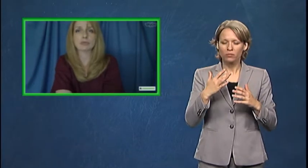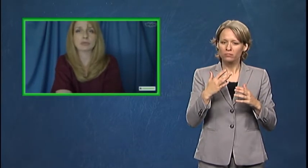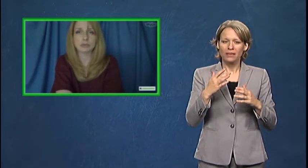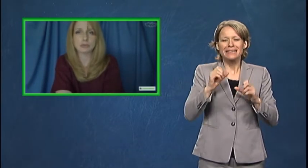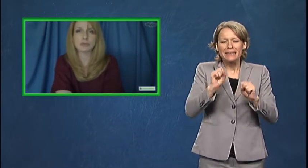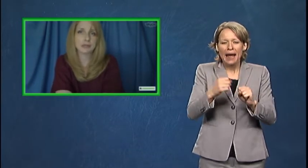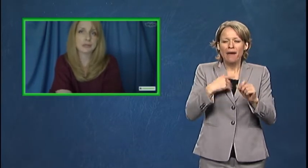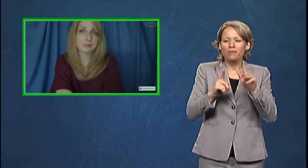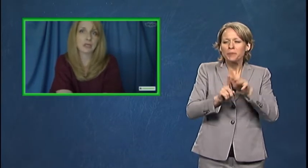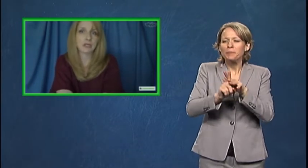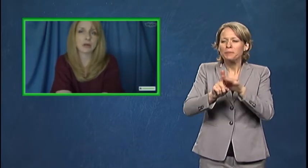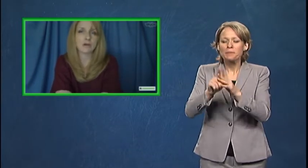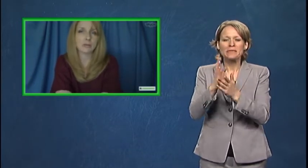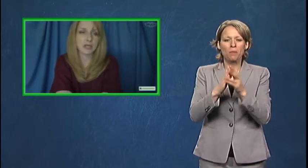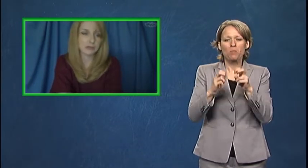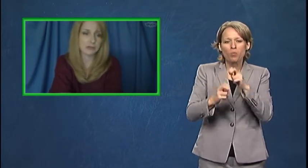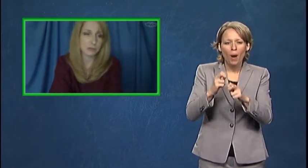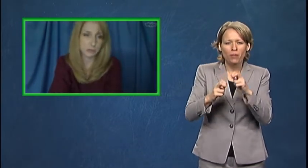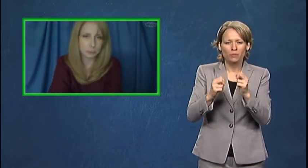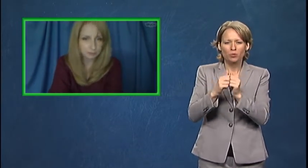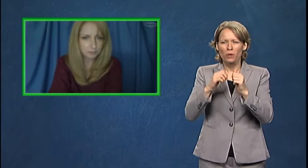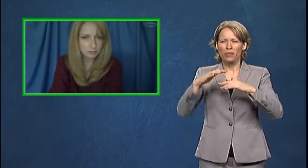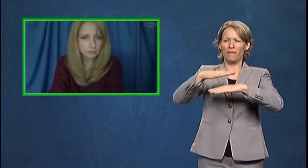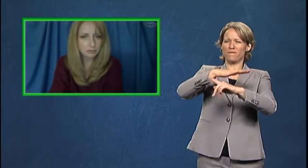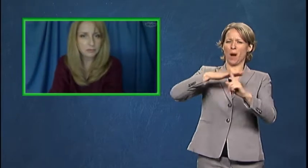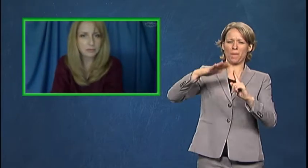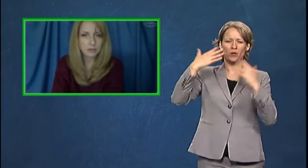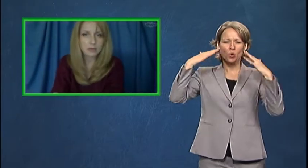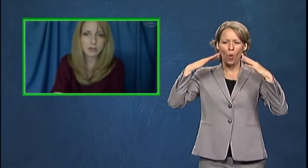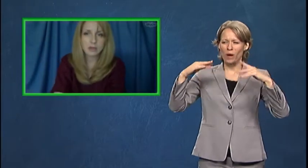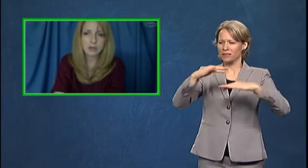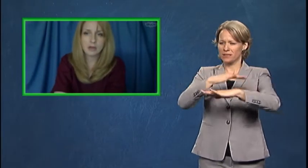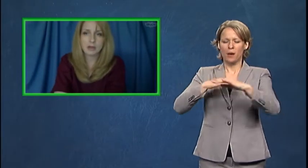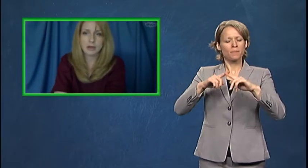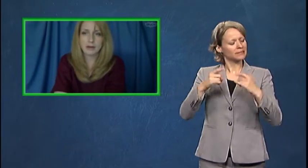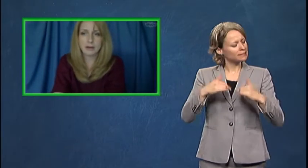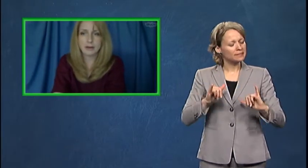able to hear all the players in the room.